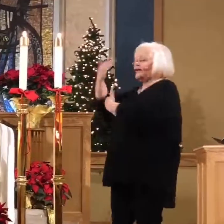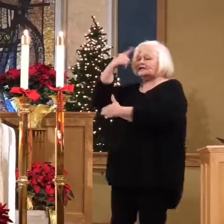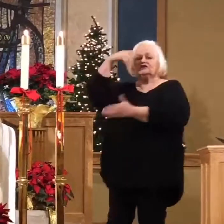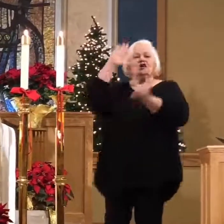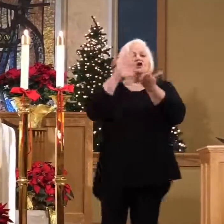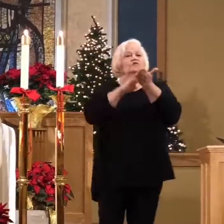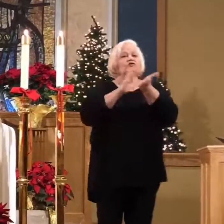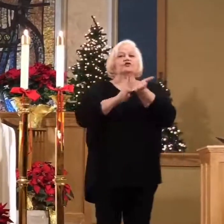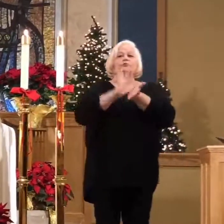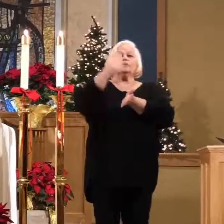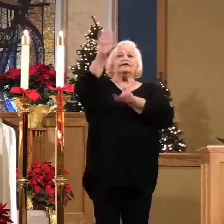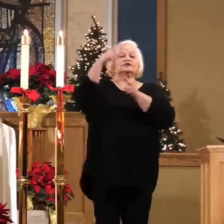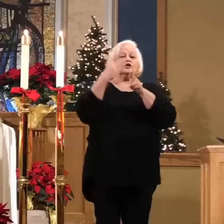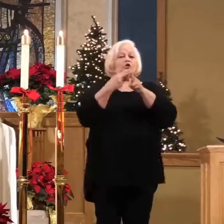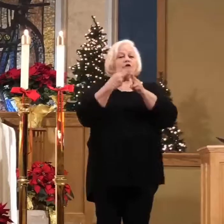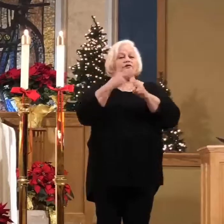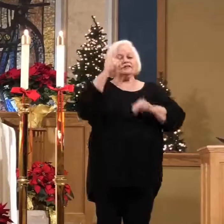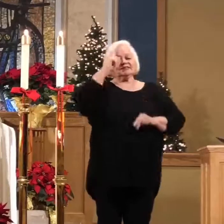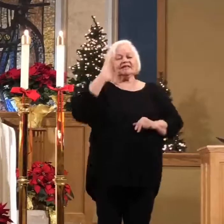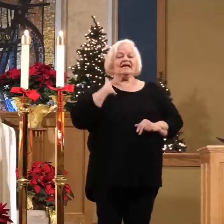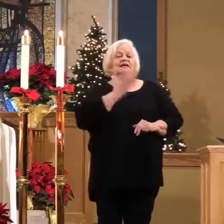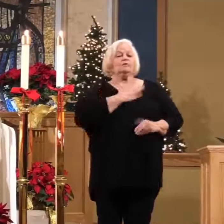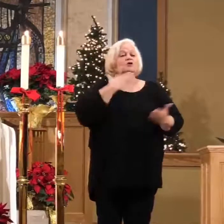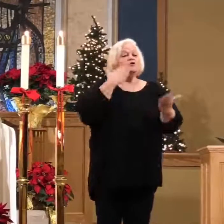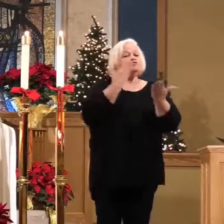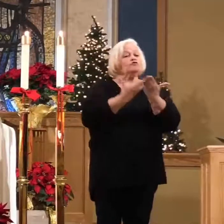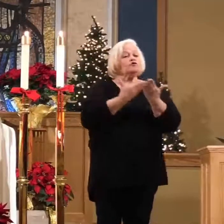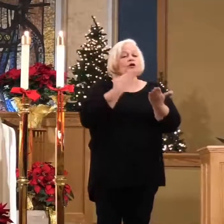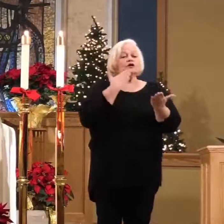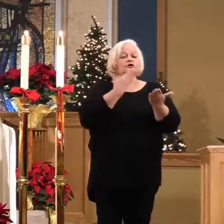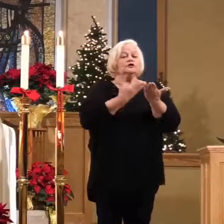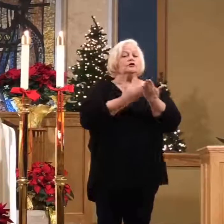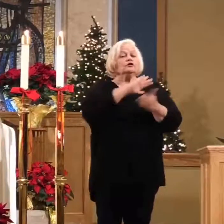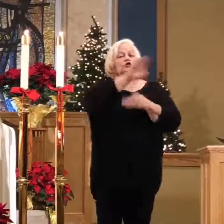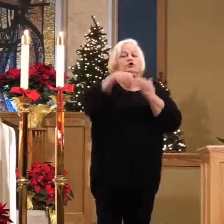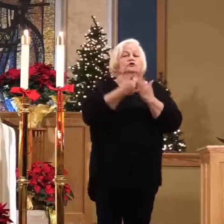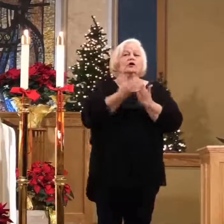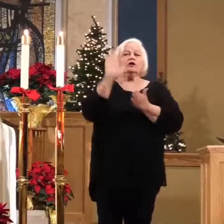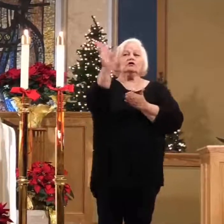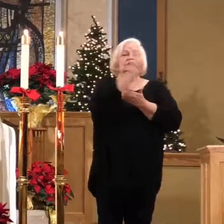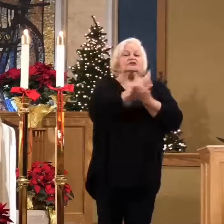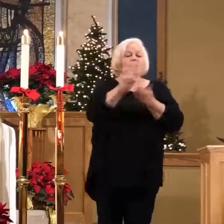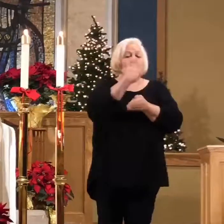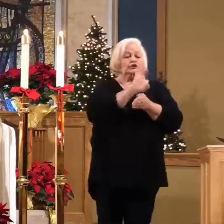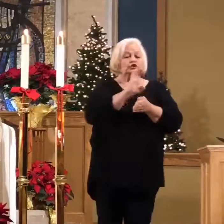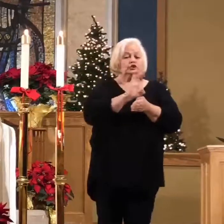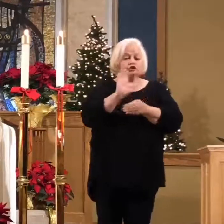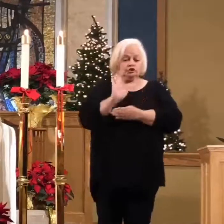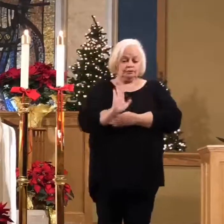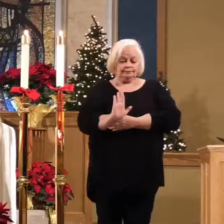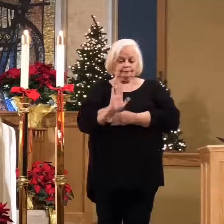your hands for the praise and glory of his name, for our good and the good of all his holy church.